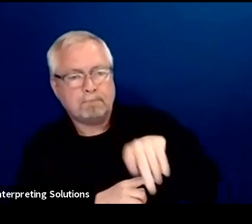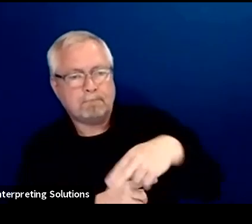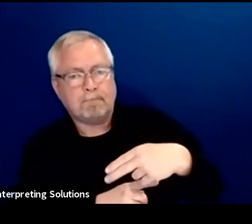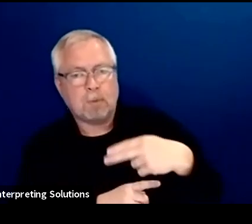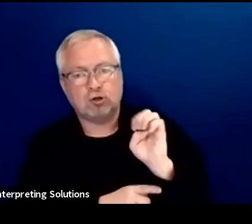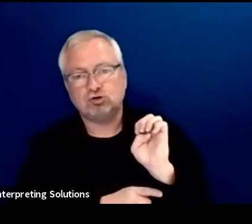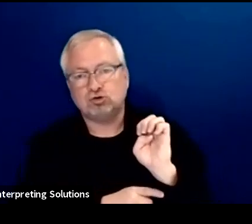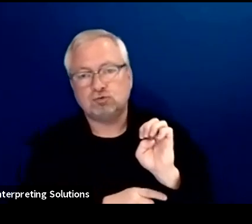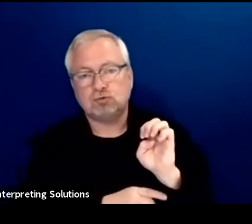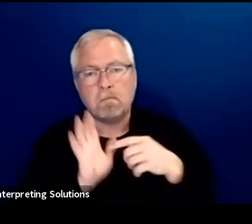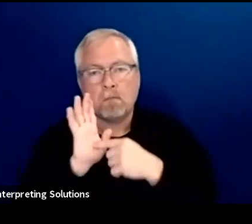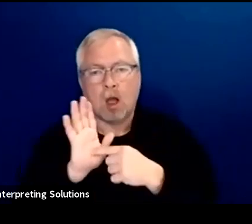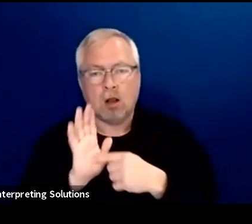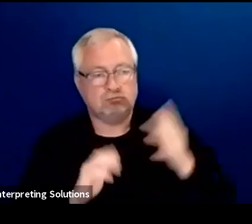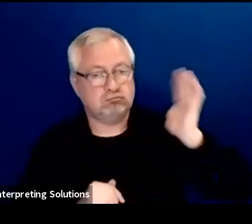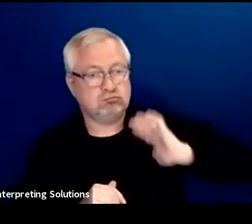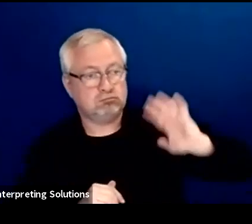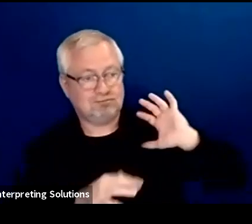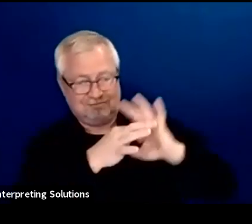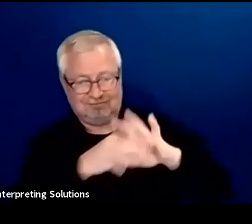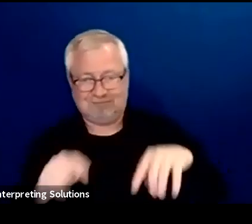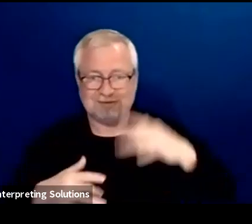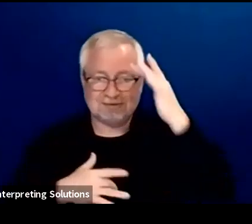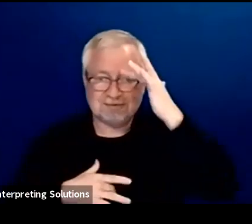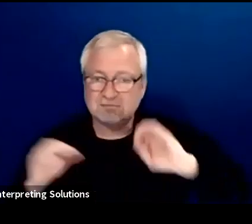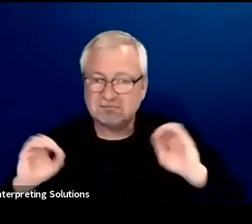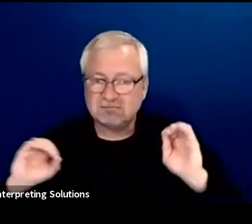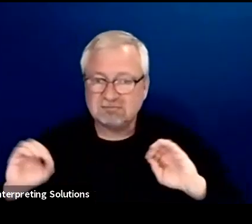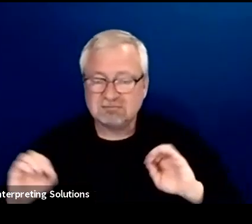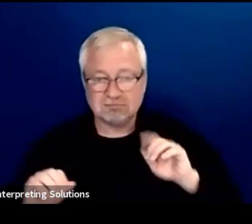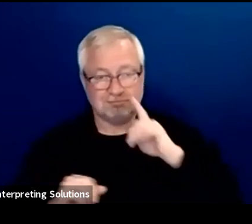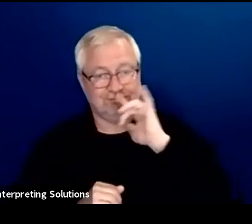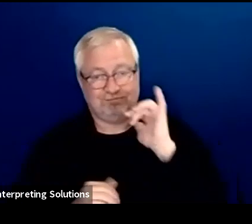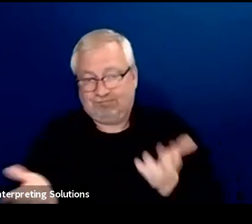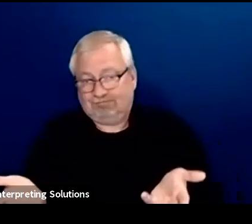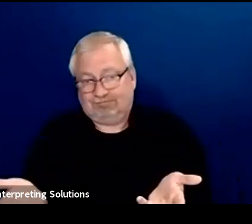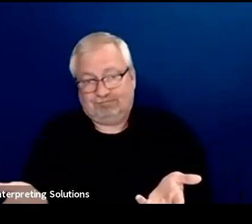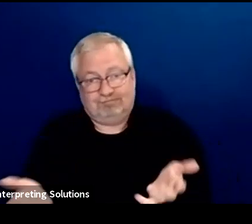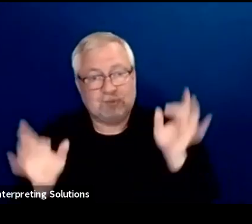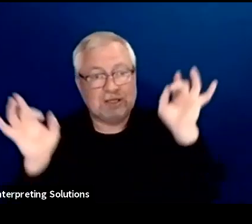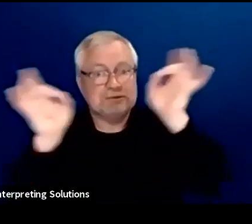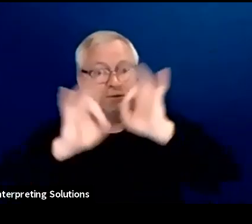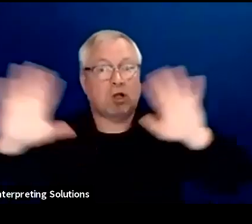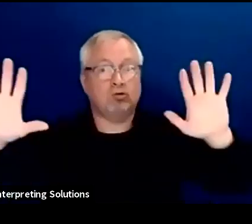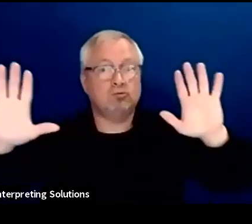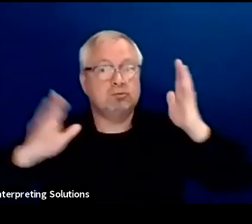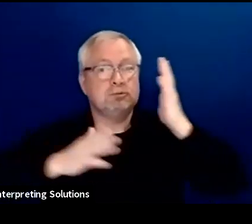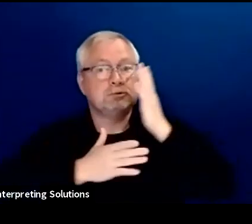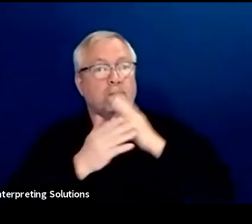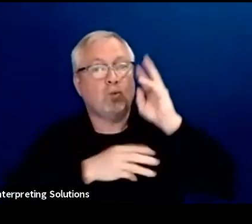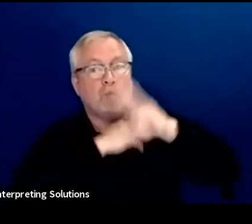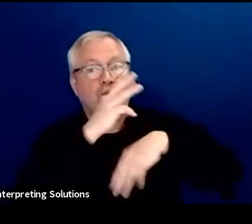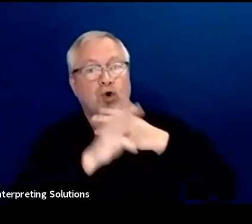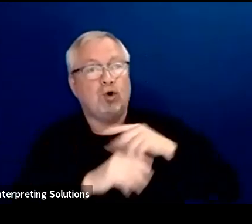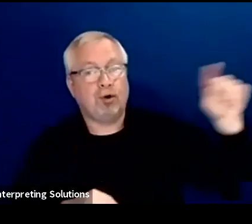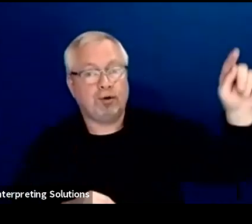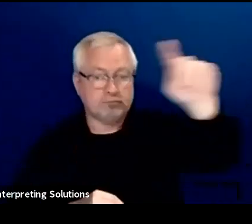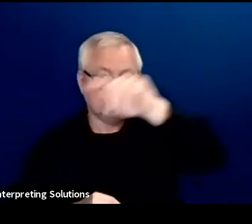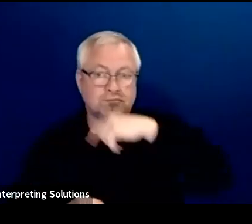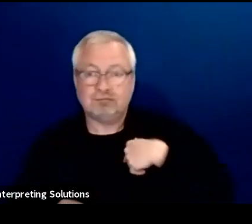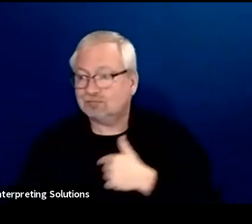what could have been and what appears to be in certain parts of the world catastrophic. So I would tell them that we will do our best. I will ask, and